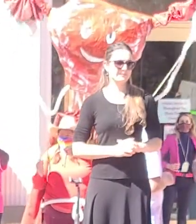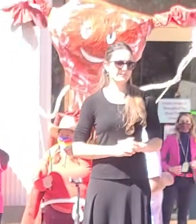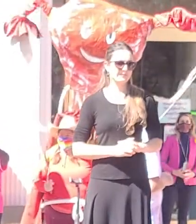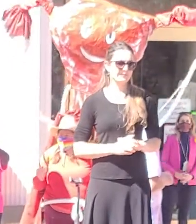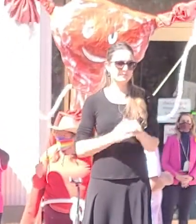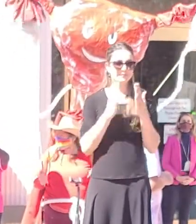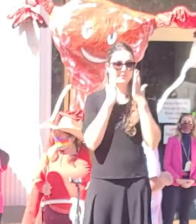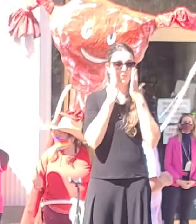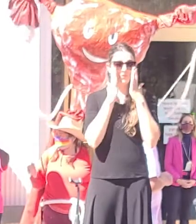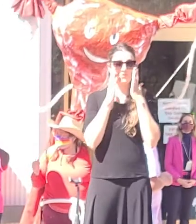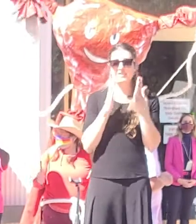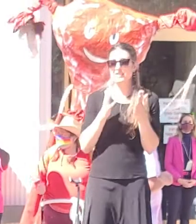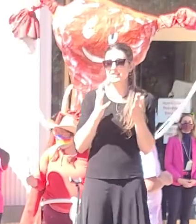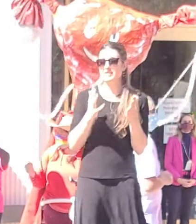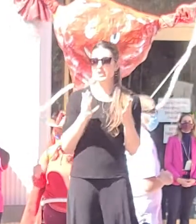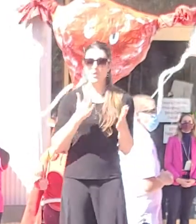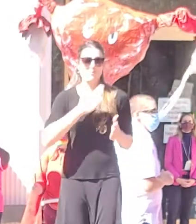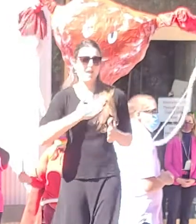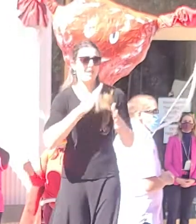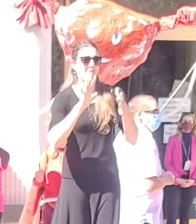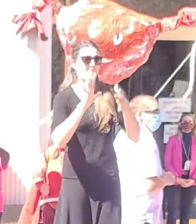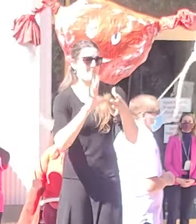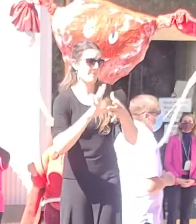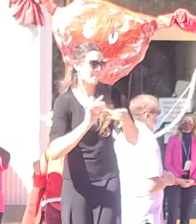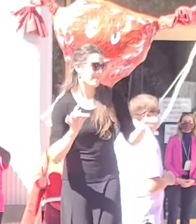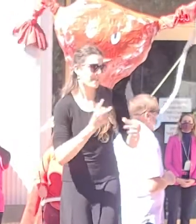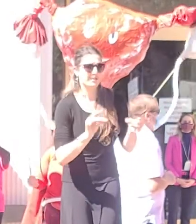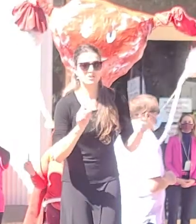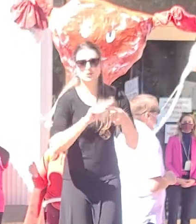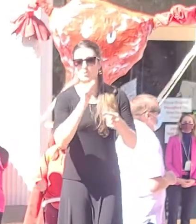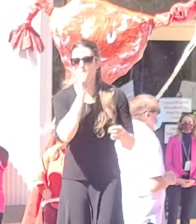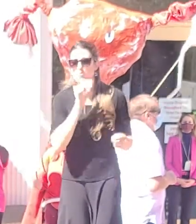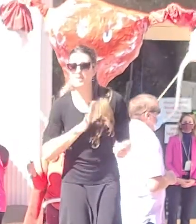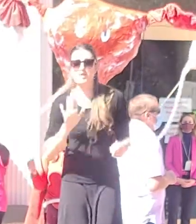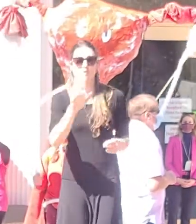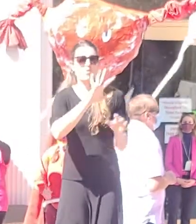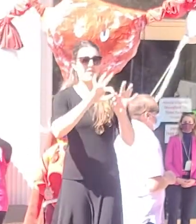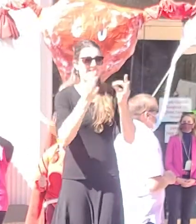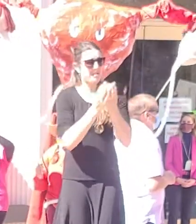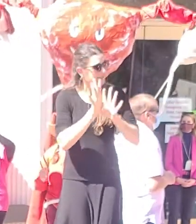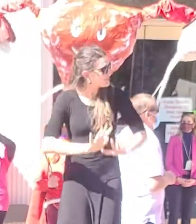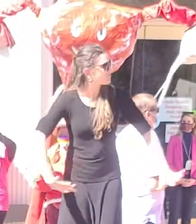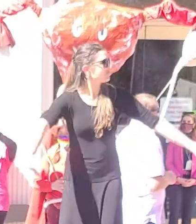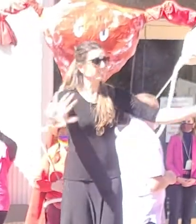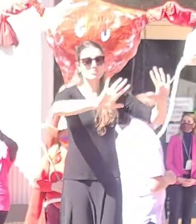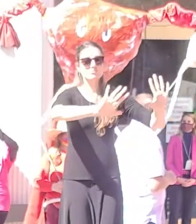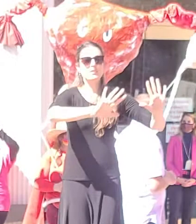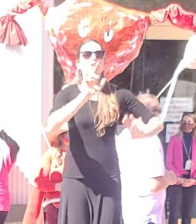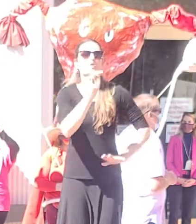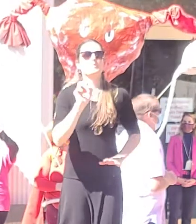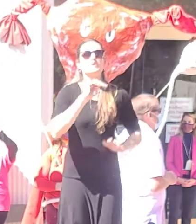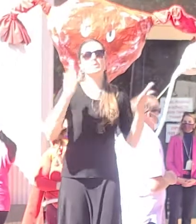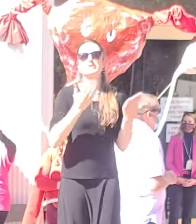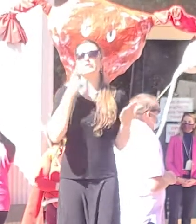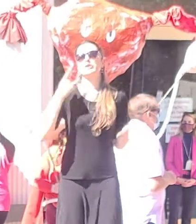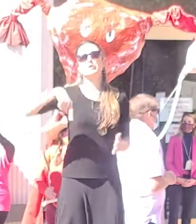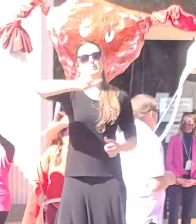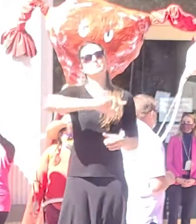And this is a message to women and their families everywhere. New Mexico is here for you.